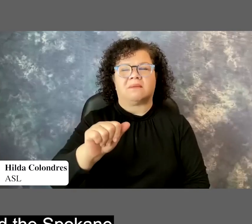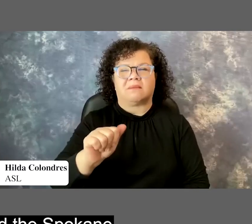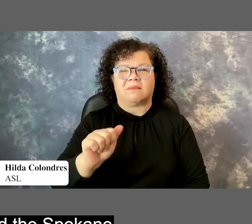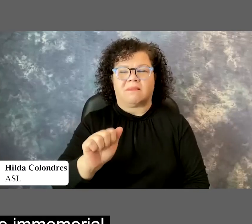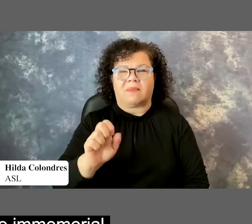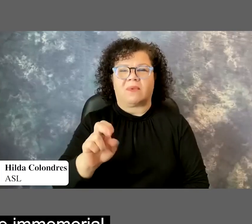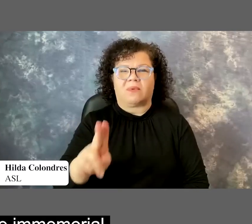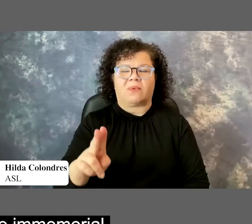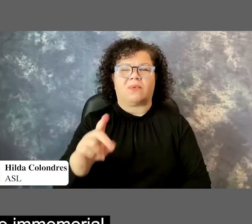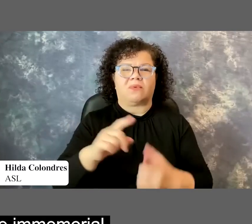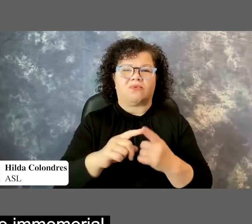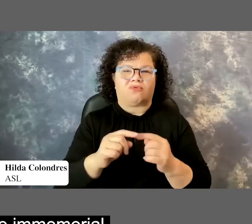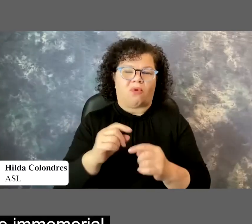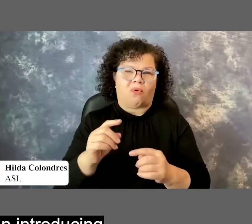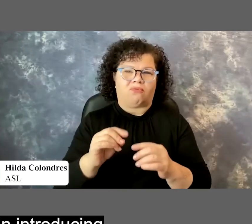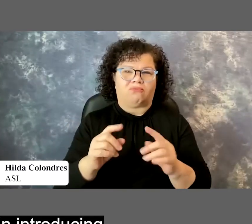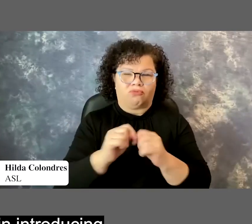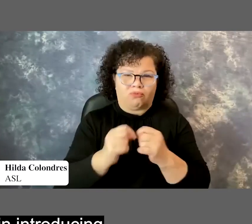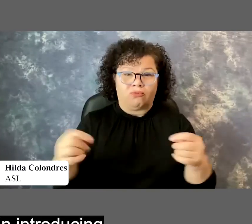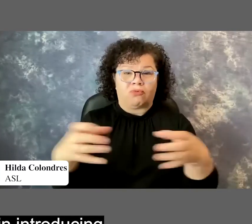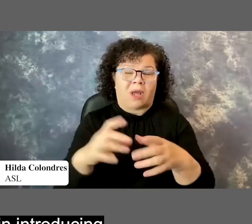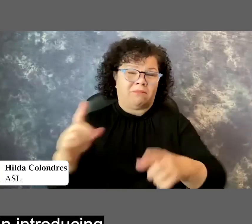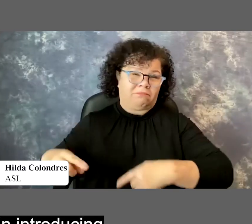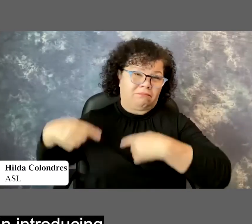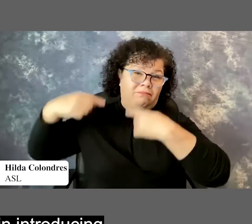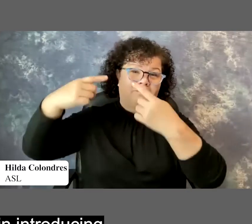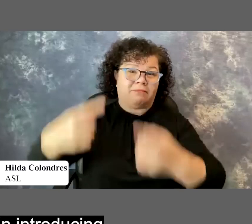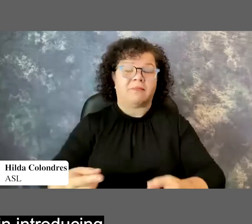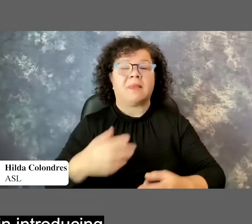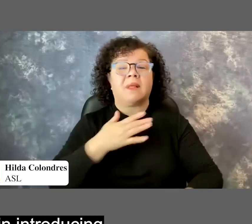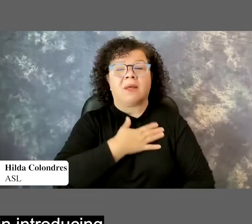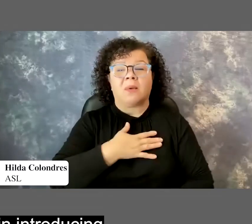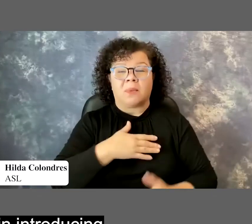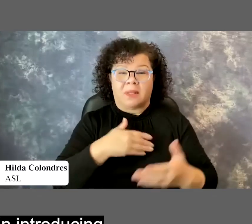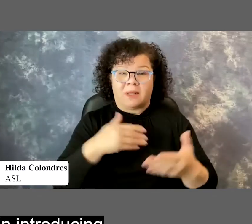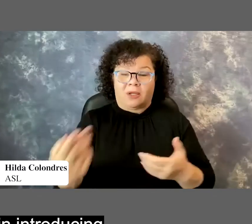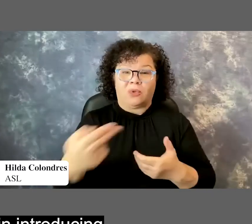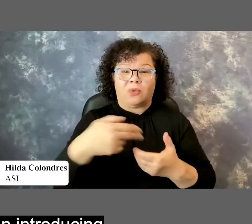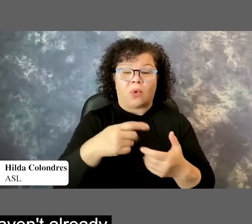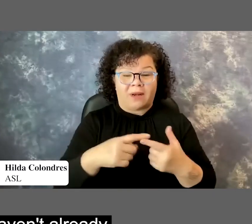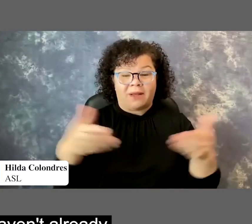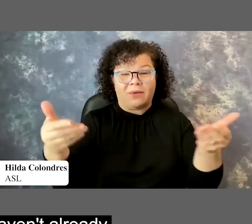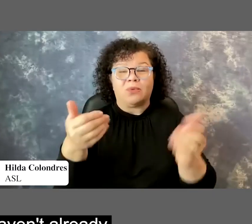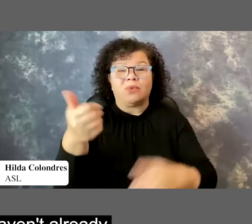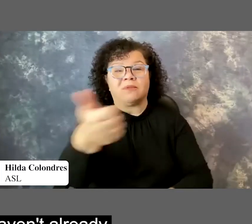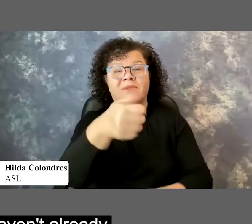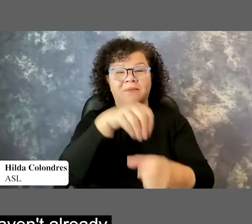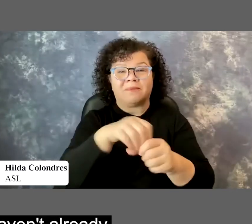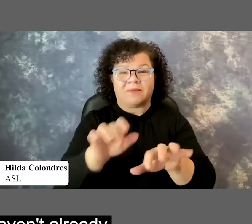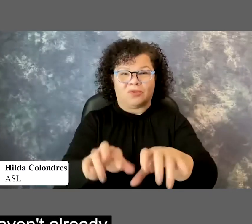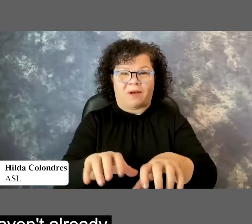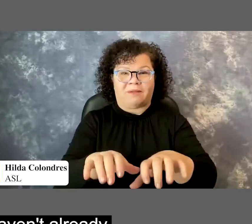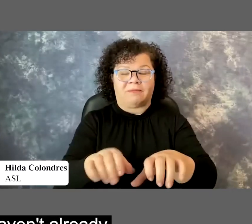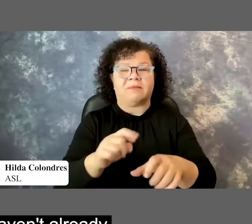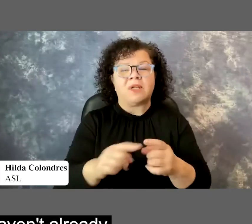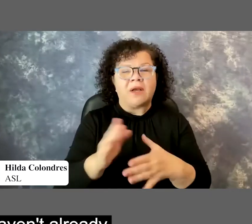people since time immemorial. Please join me in introducing yourself if you haven't already in the chat and sharing